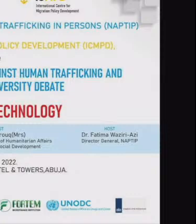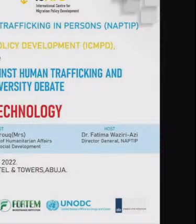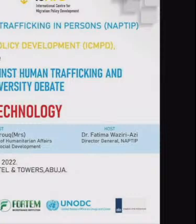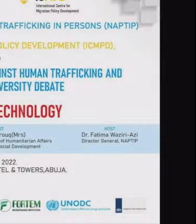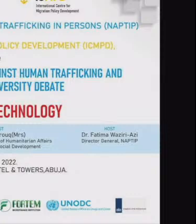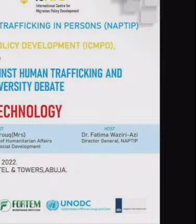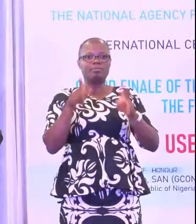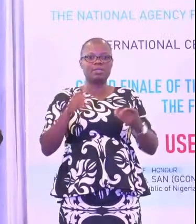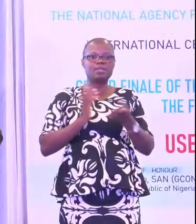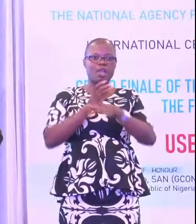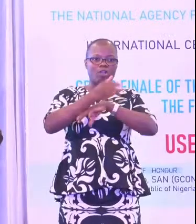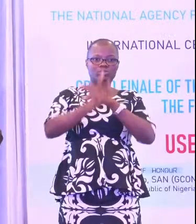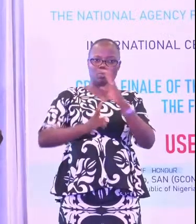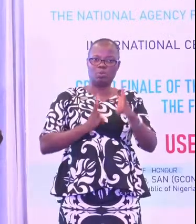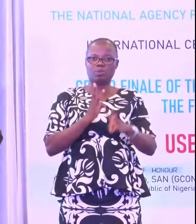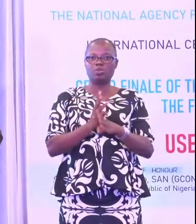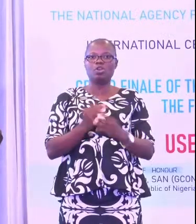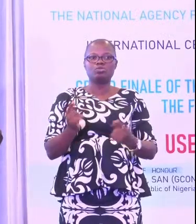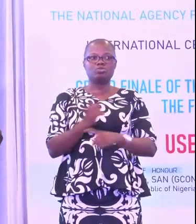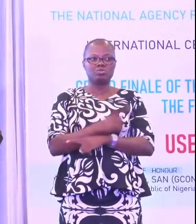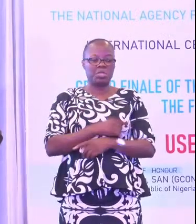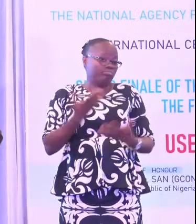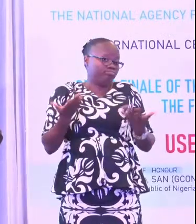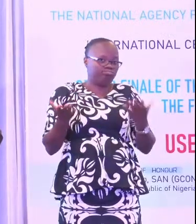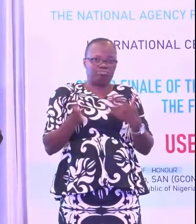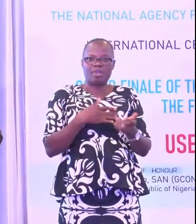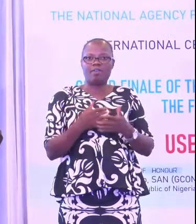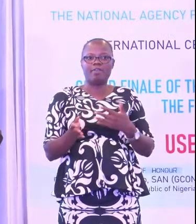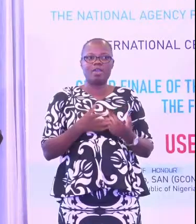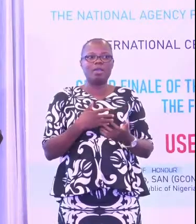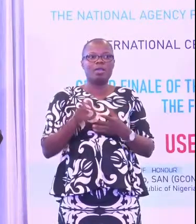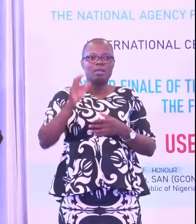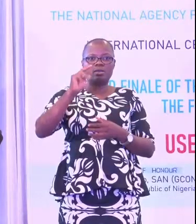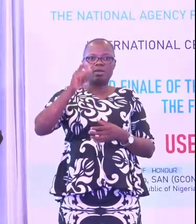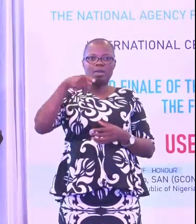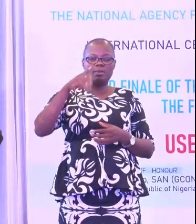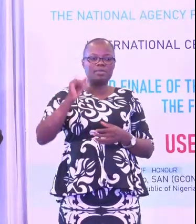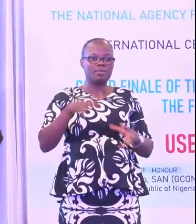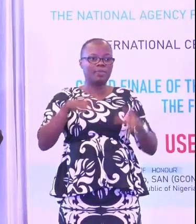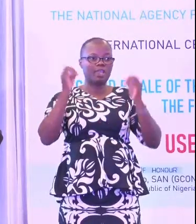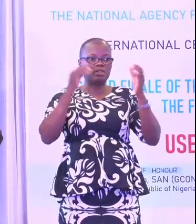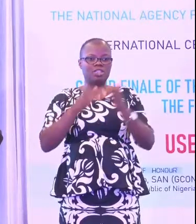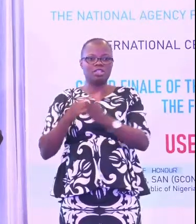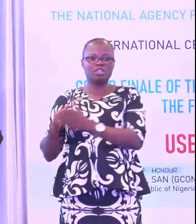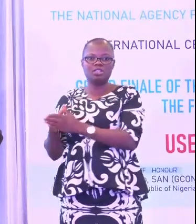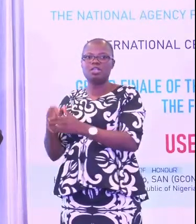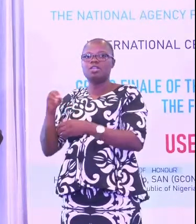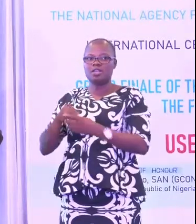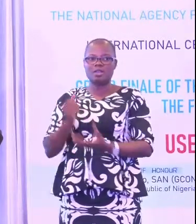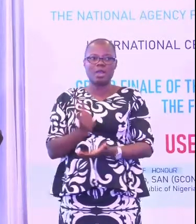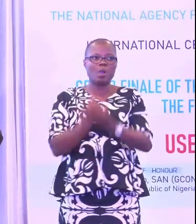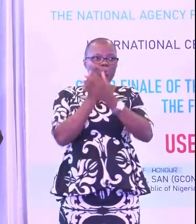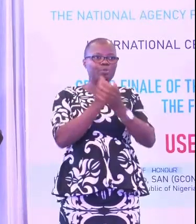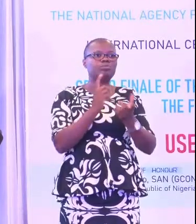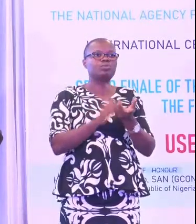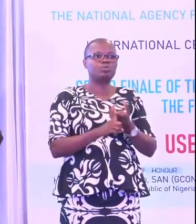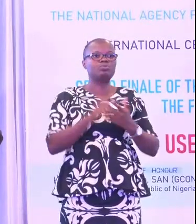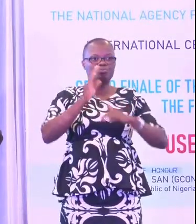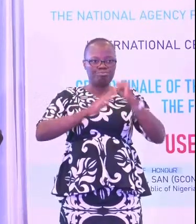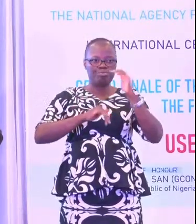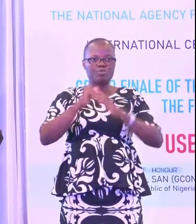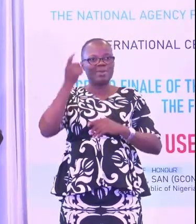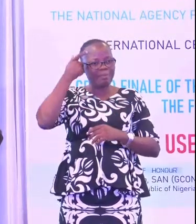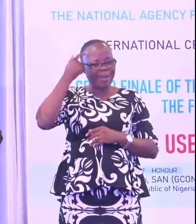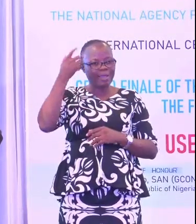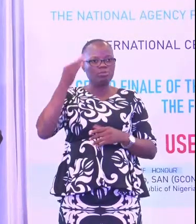across the world. Today, however, NAPTIP takes the lead in helping to build the mind